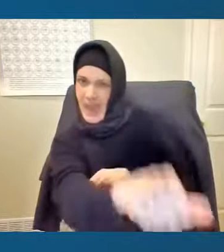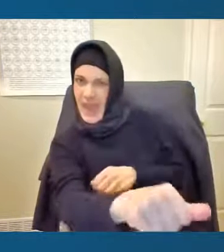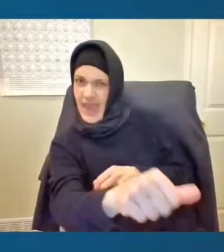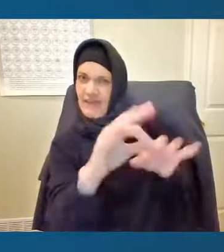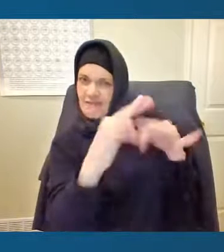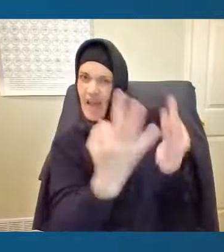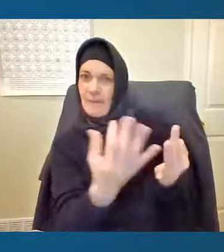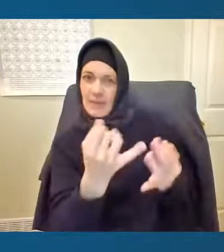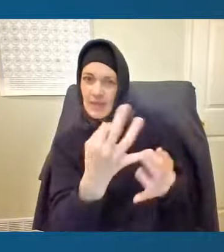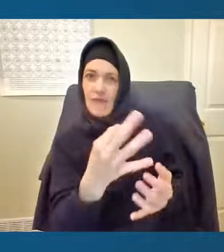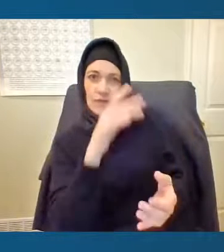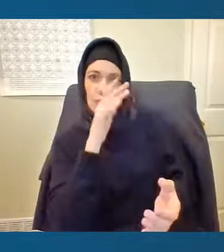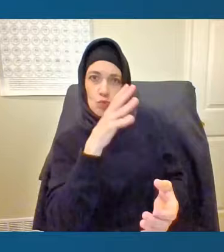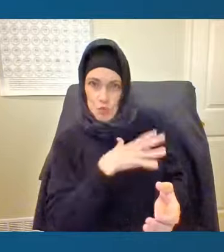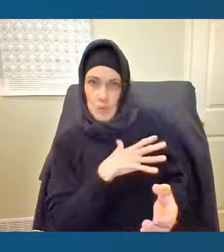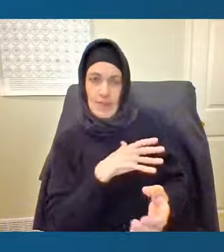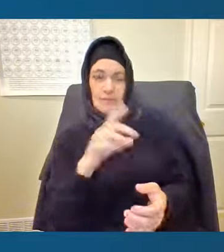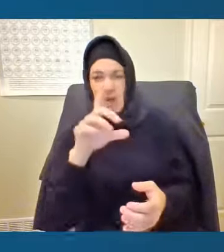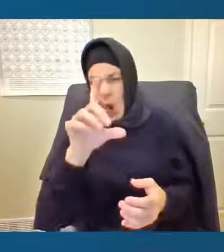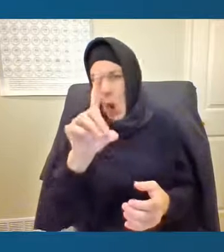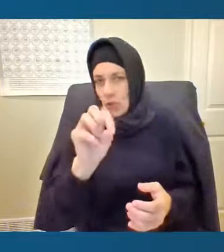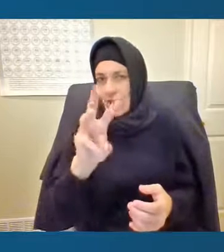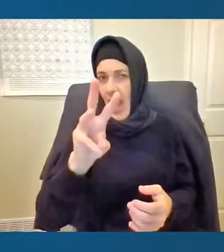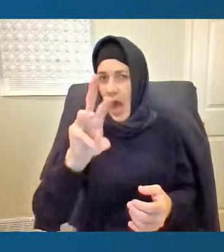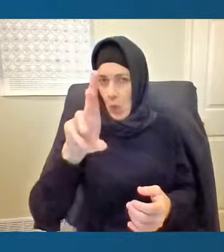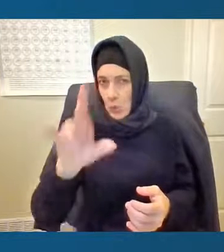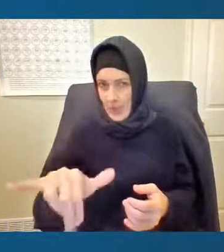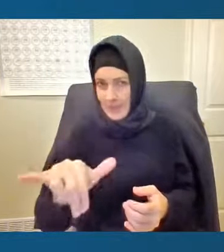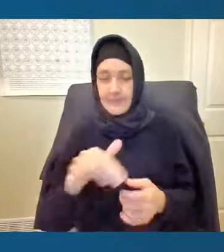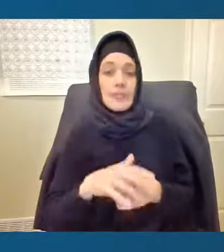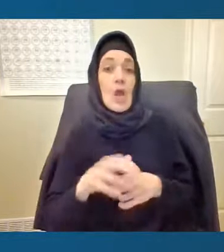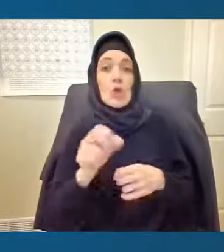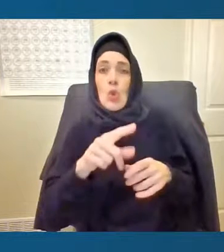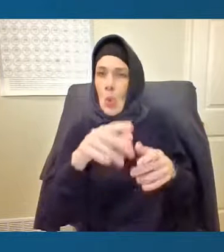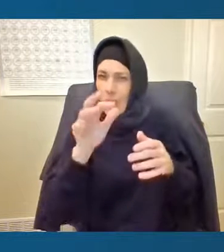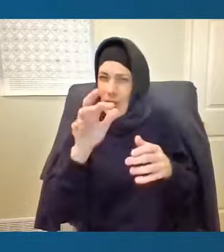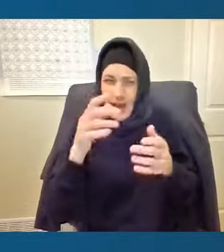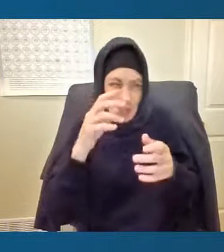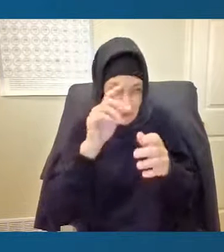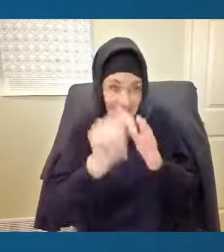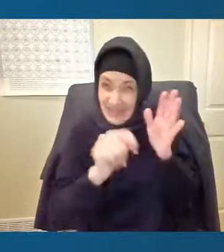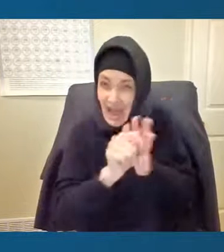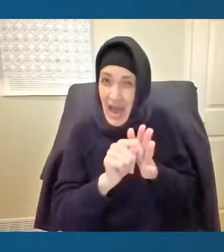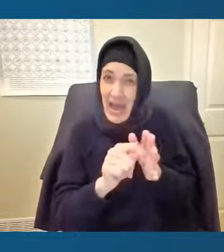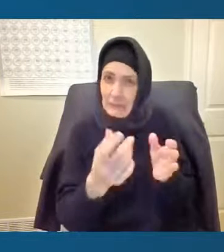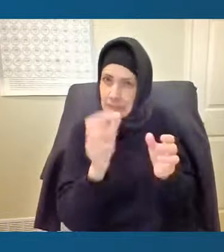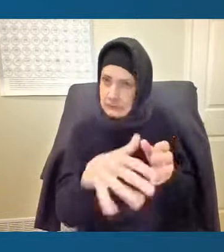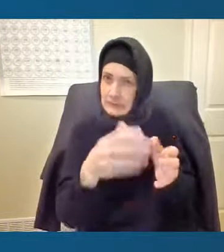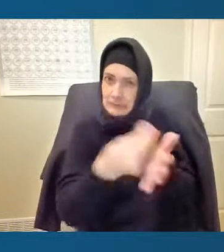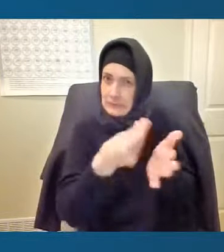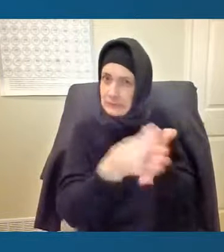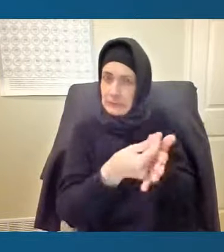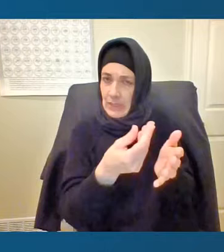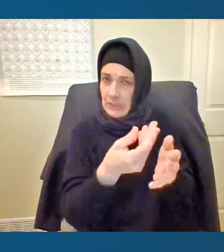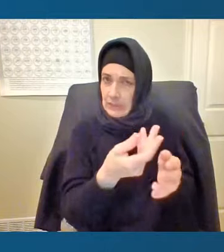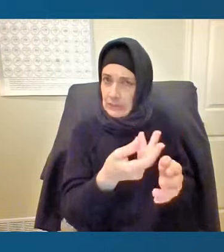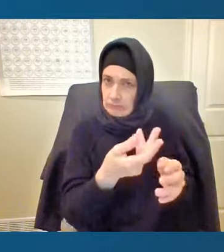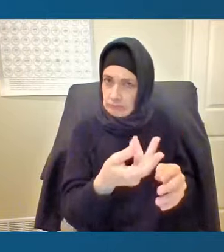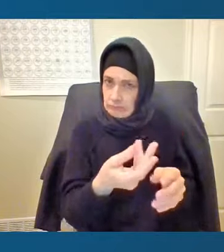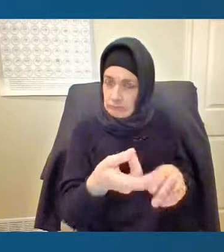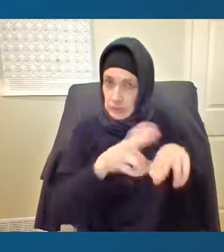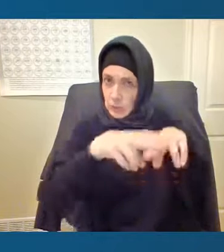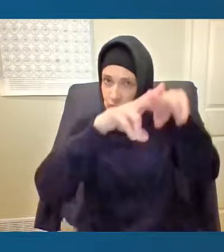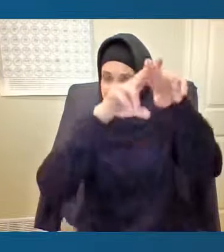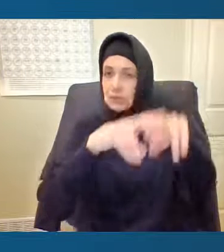Umar ibn Khattab, he realized if dowry gets too high, then marriage becomes difficult. Then zina becomes easy,